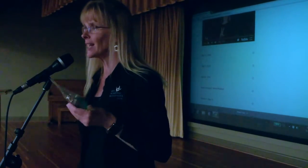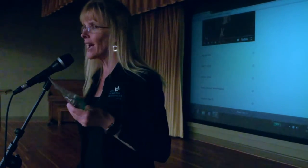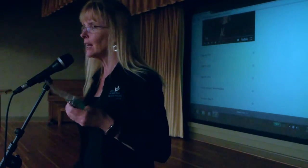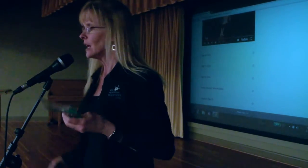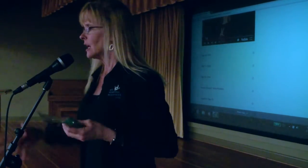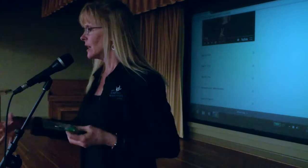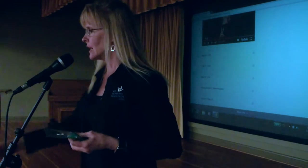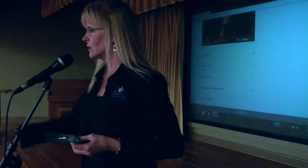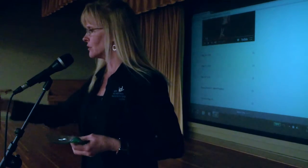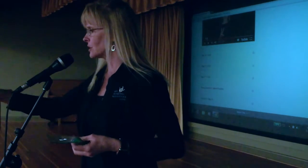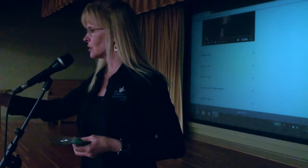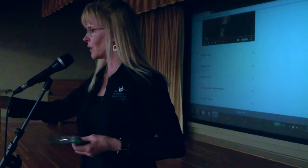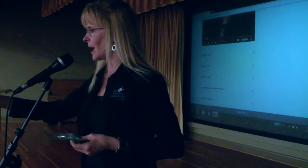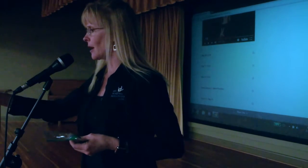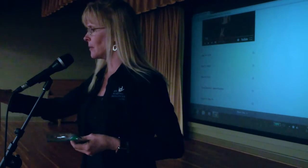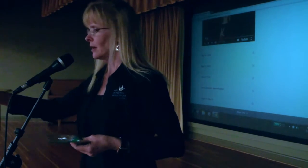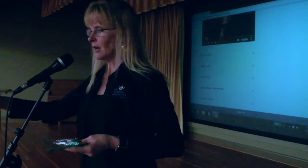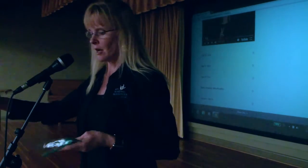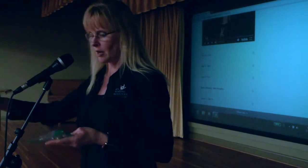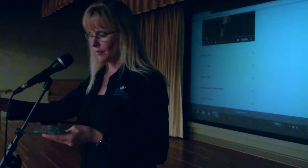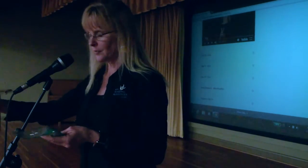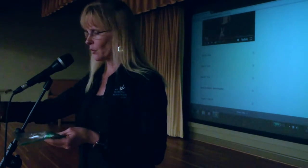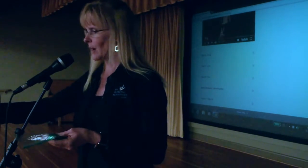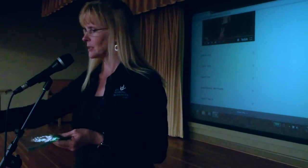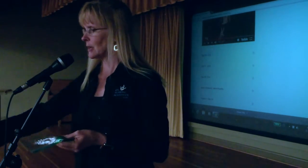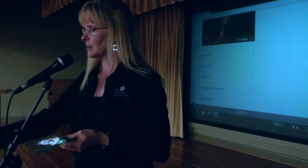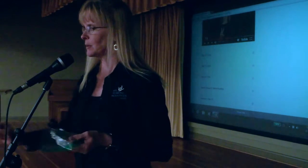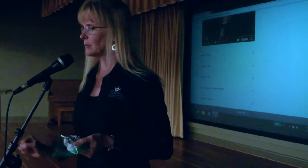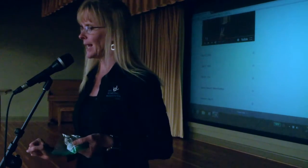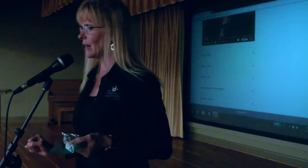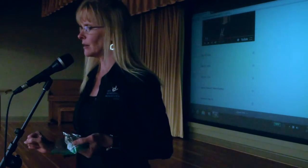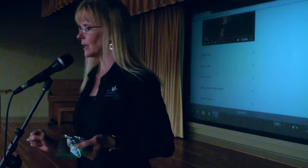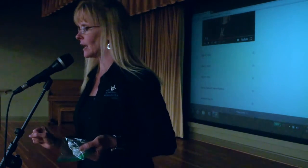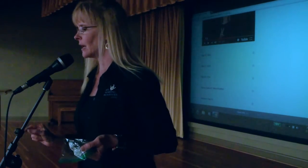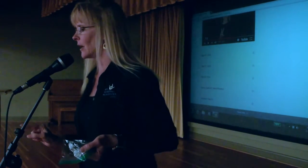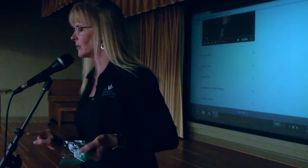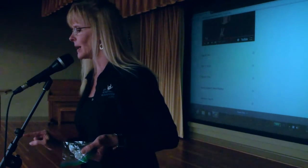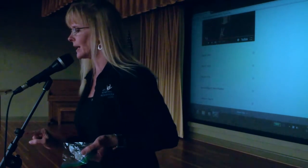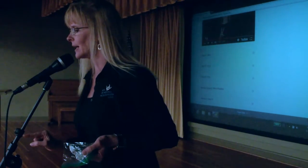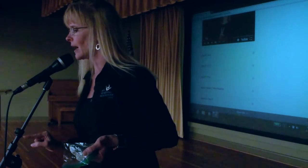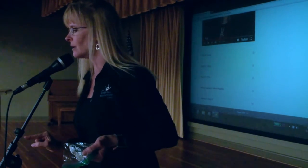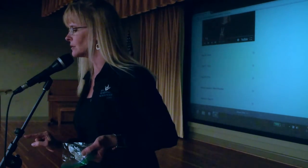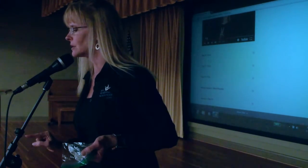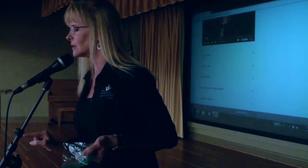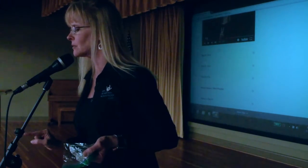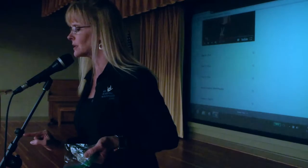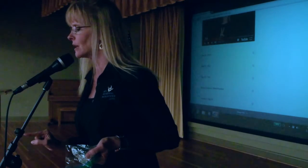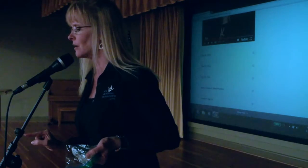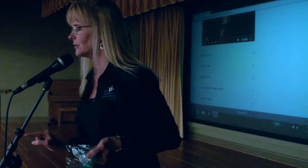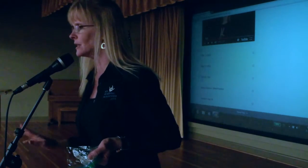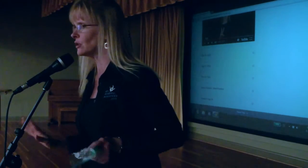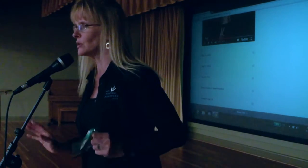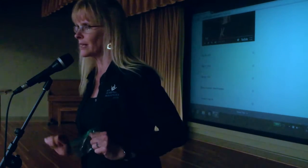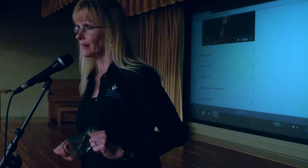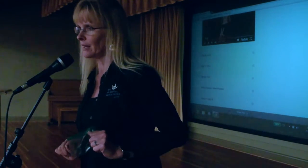that, then you just grab some and put them down, and everybody counts to themselves, and then you sign that